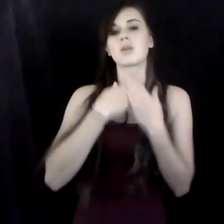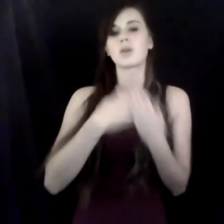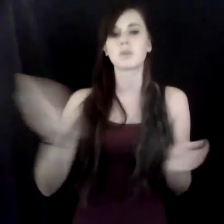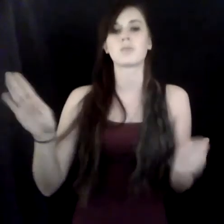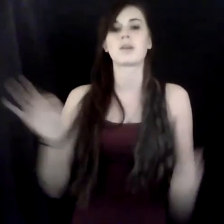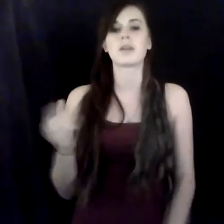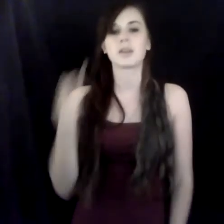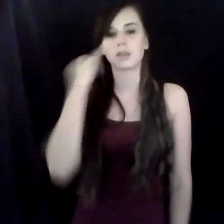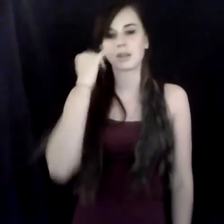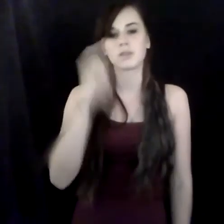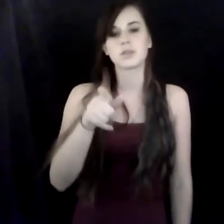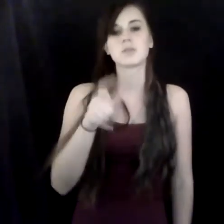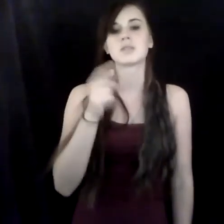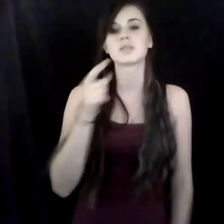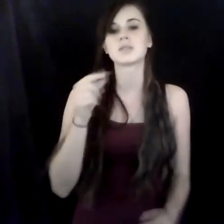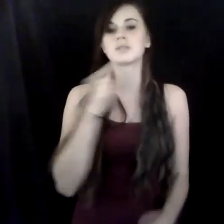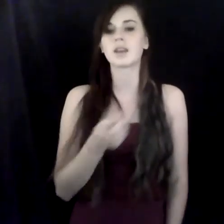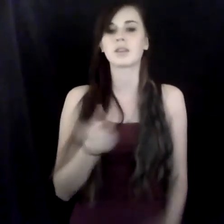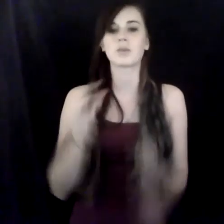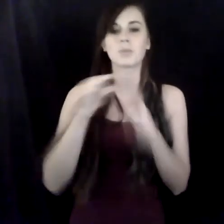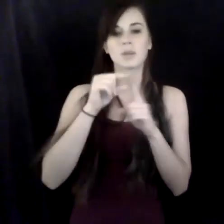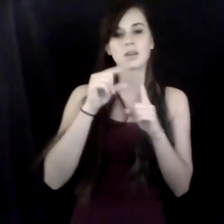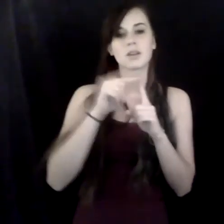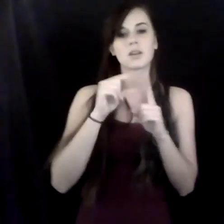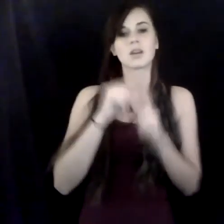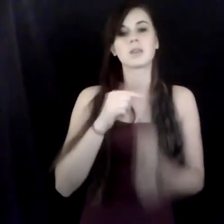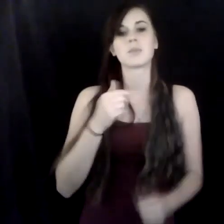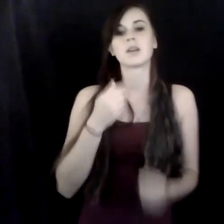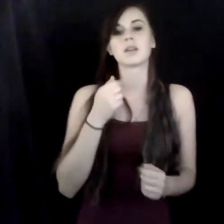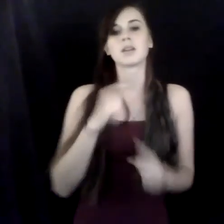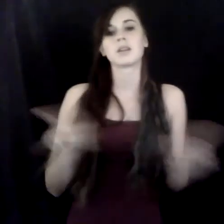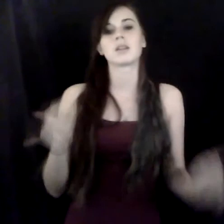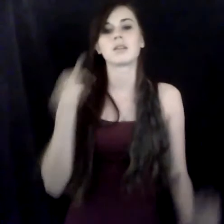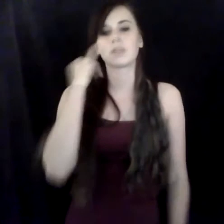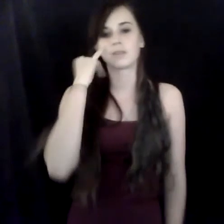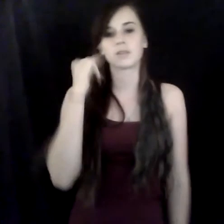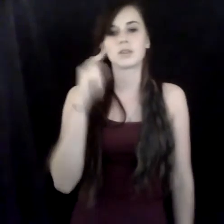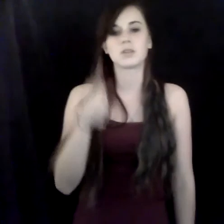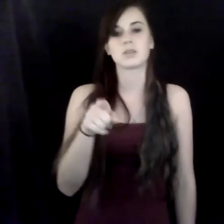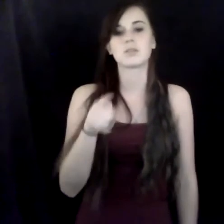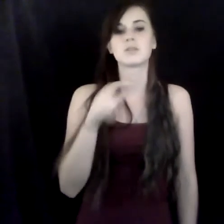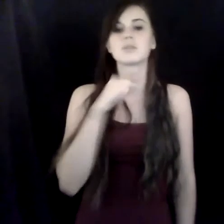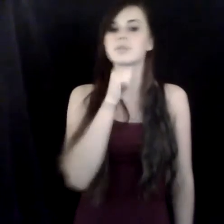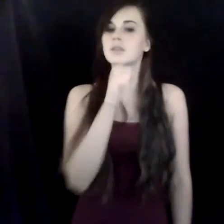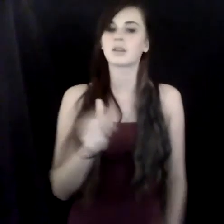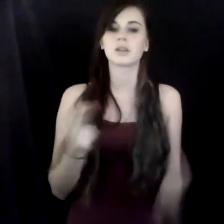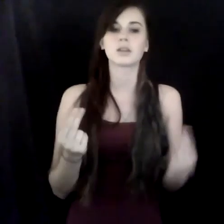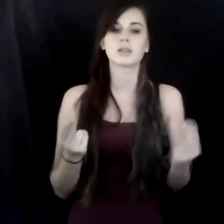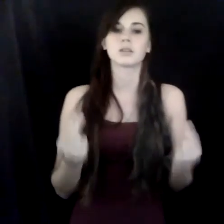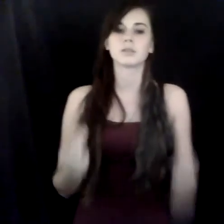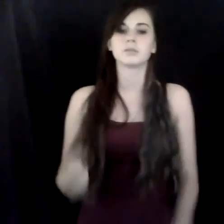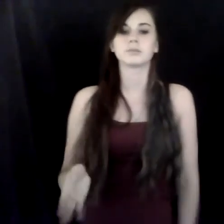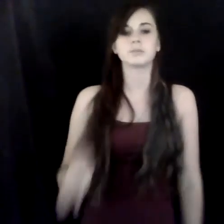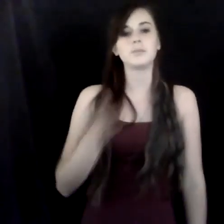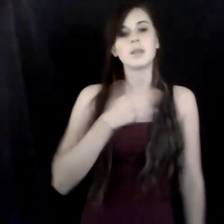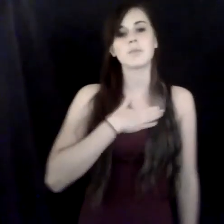the way If you just say the word But even if you don't My